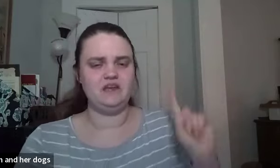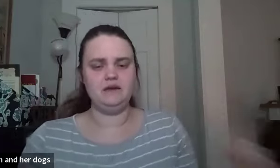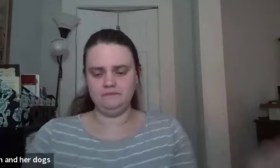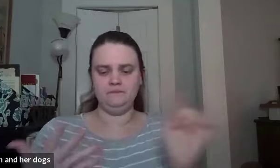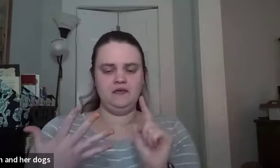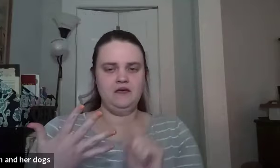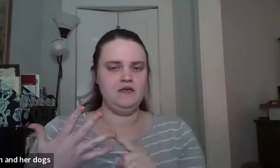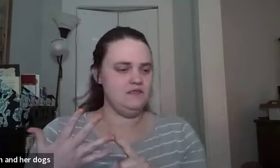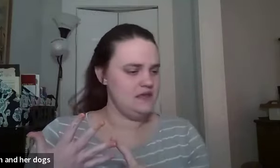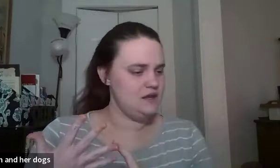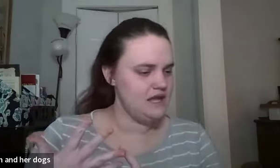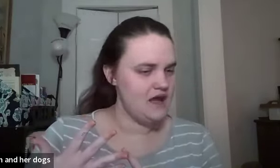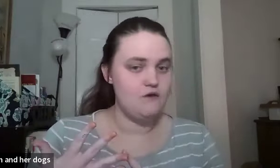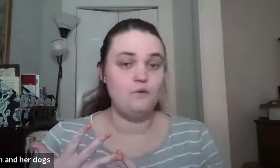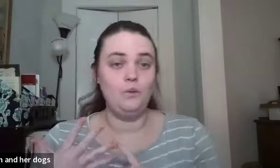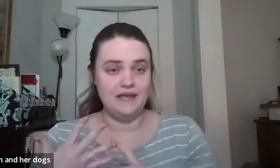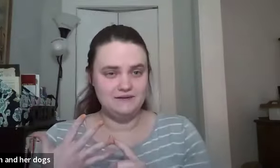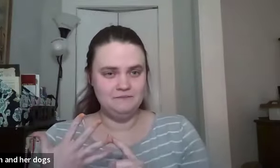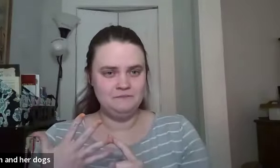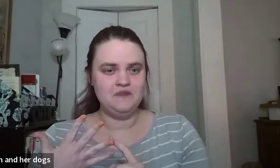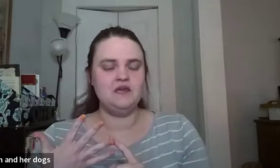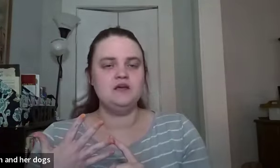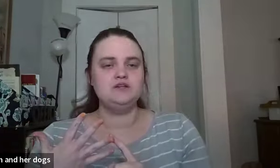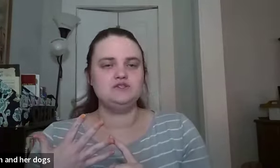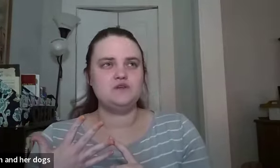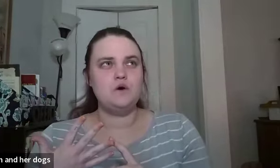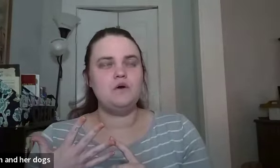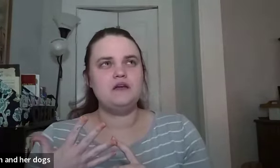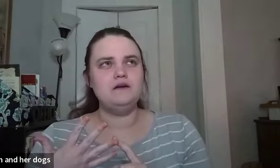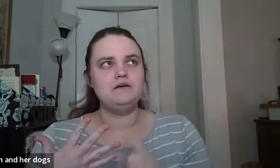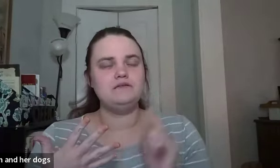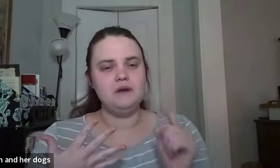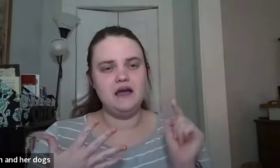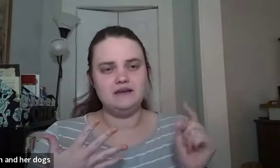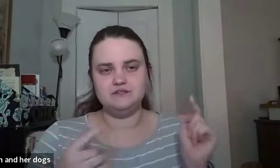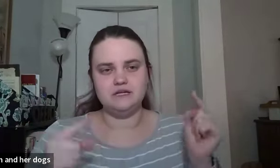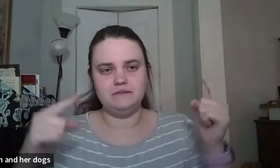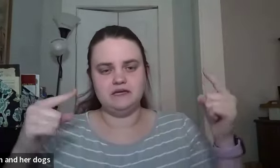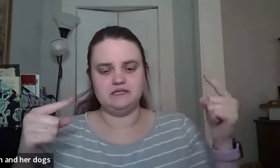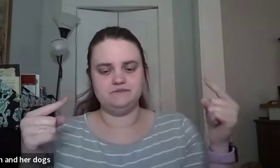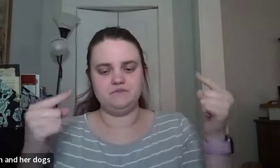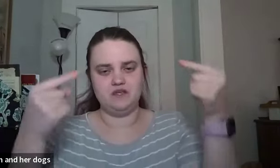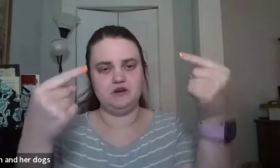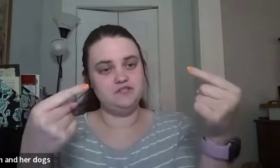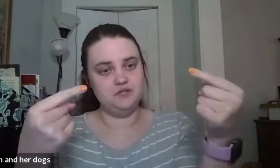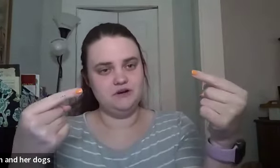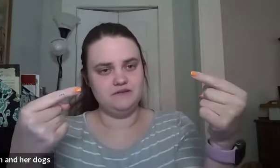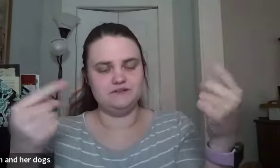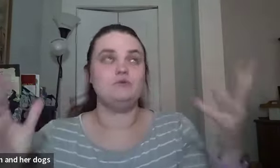Okay. Then we have when. So the way I do it is you're gonna have two pointer fingers. The way I